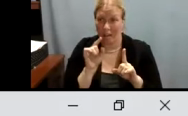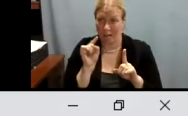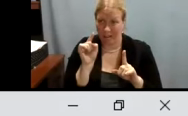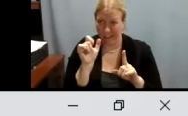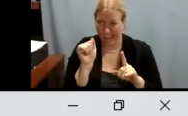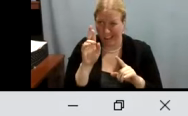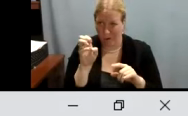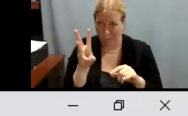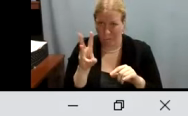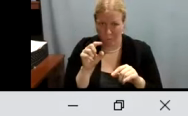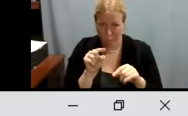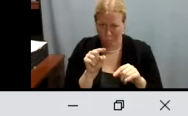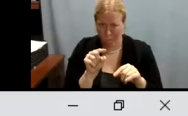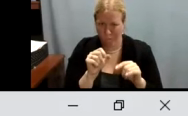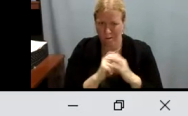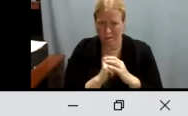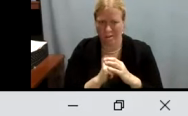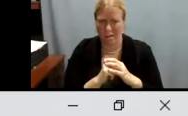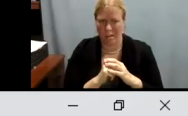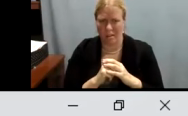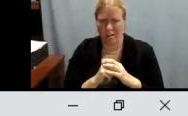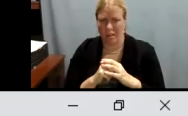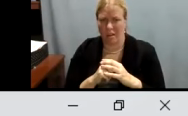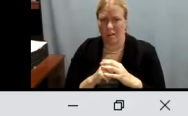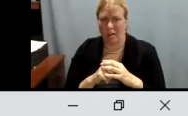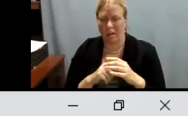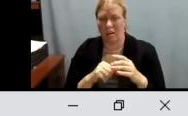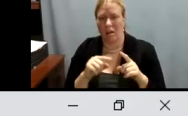See that? The road is closed here.